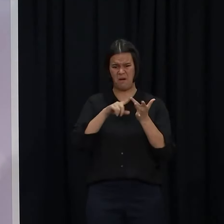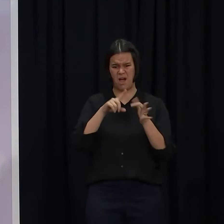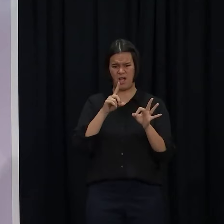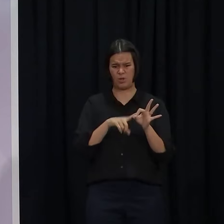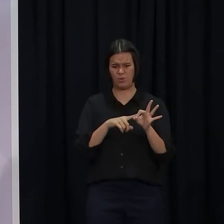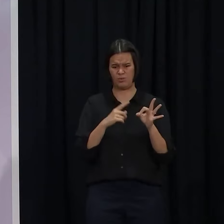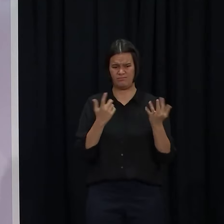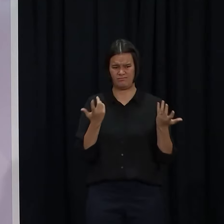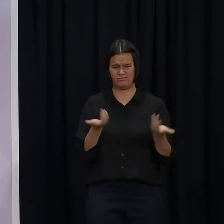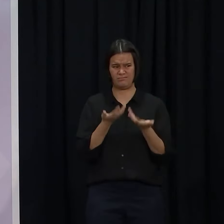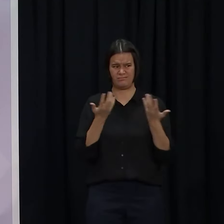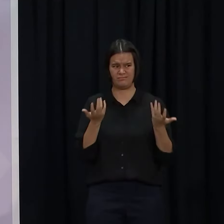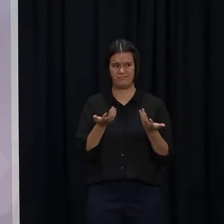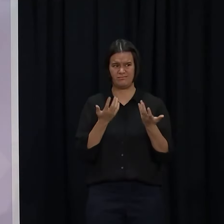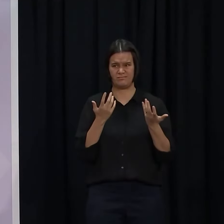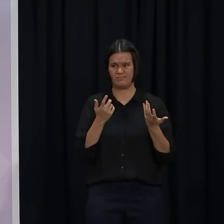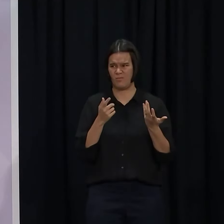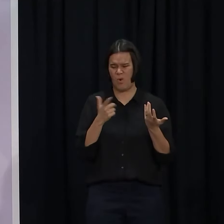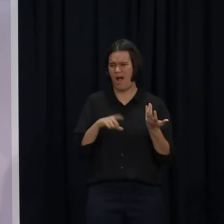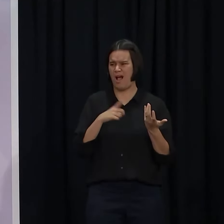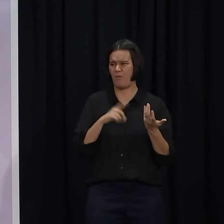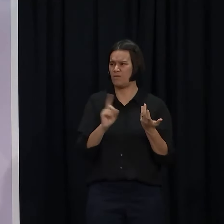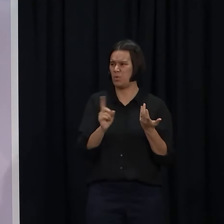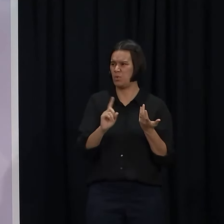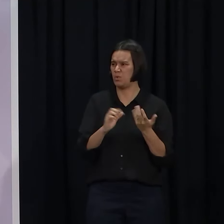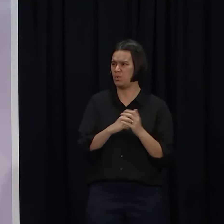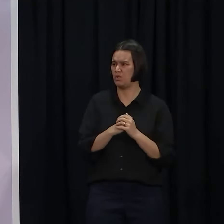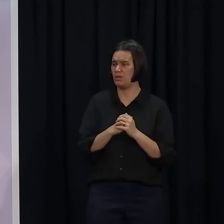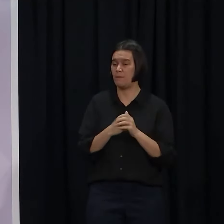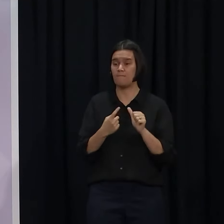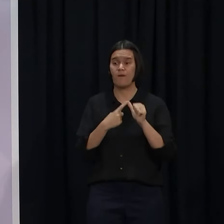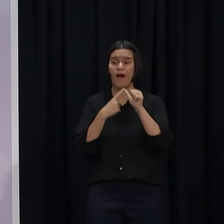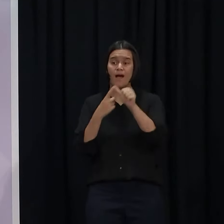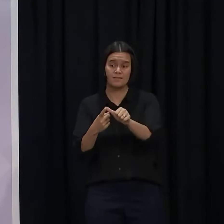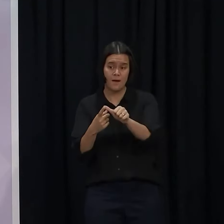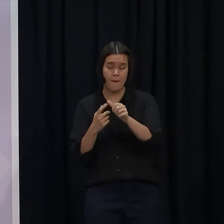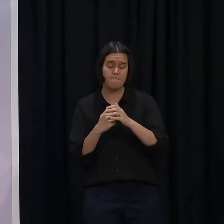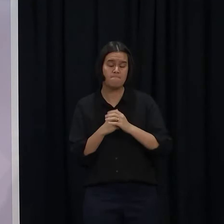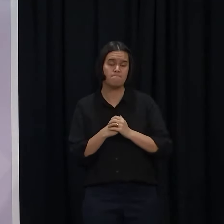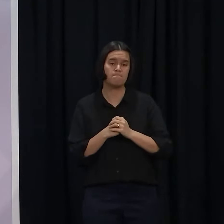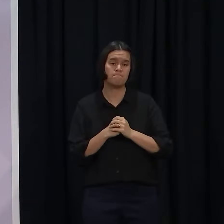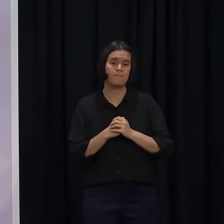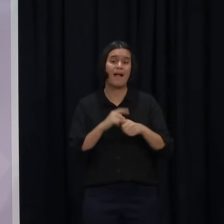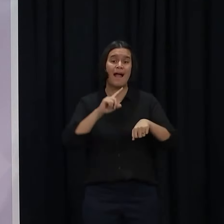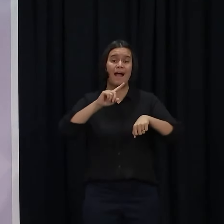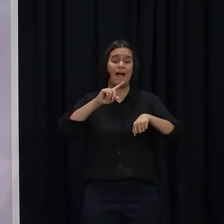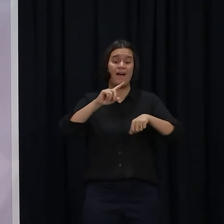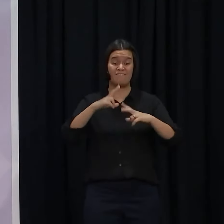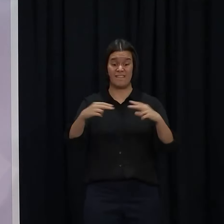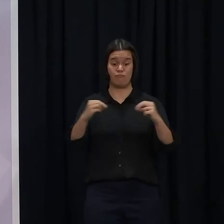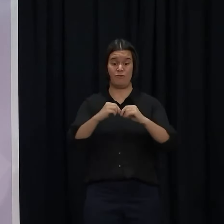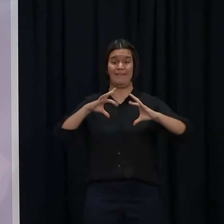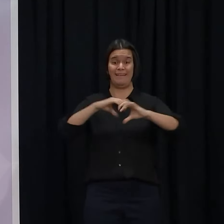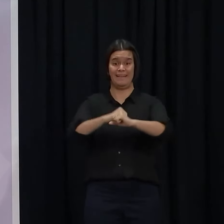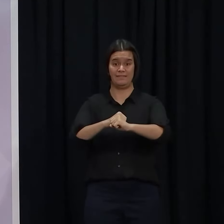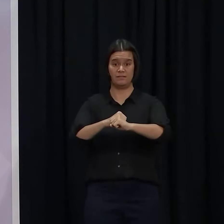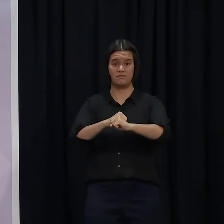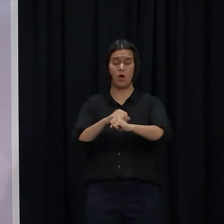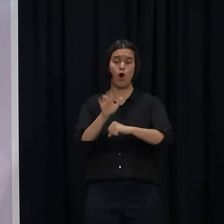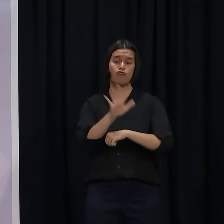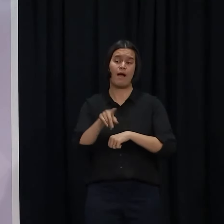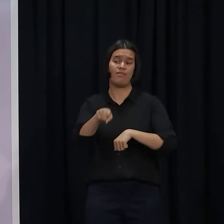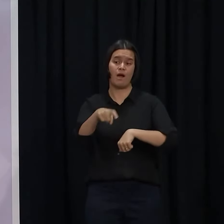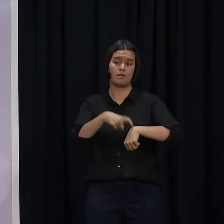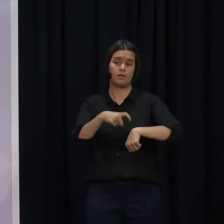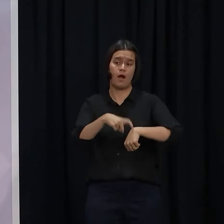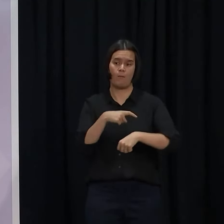still serve its purpose? The first phases were already scheduled for late February. And what we want to make sure is that whilst we're dealing with